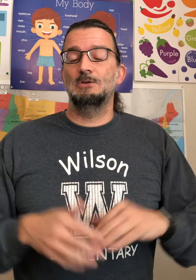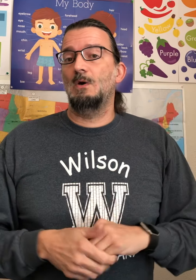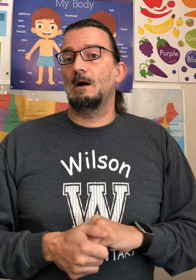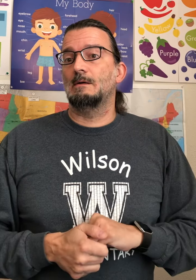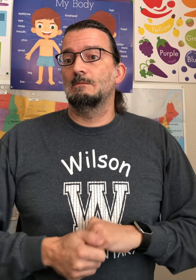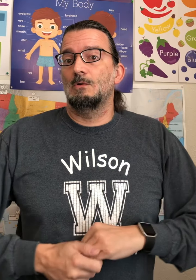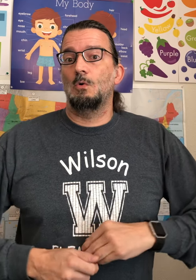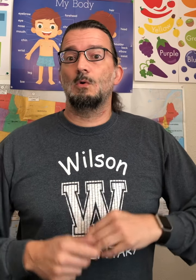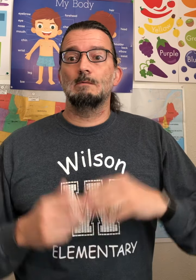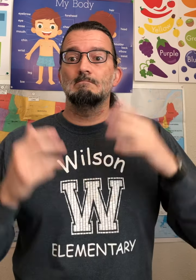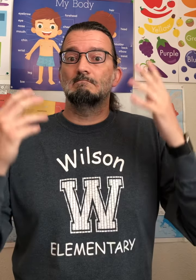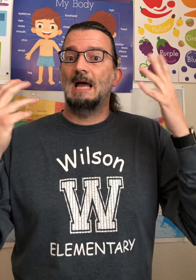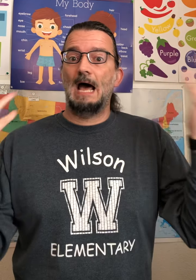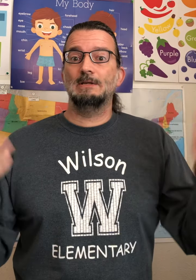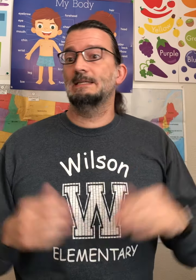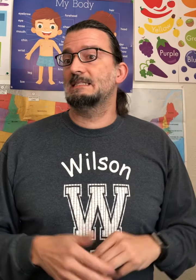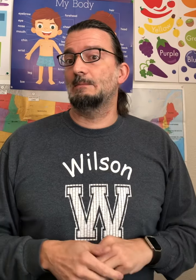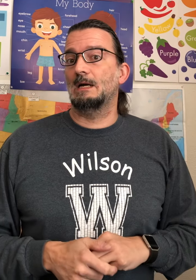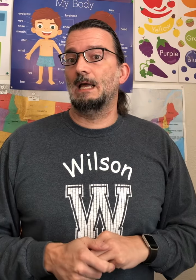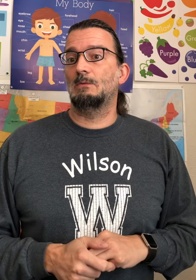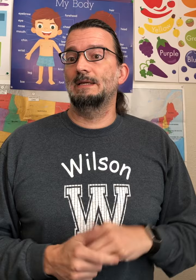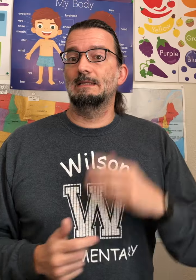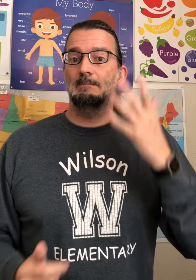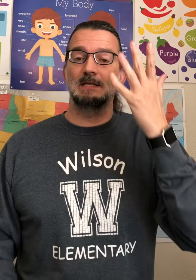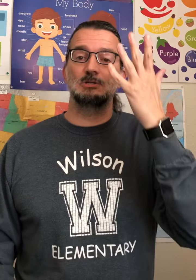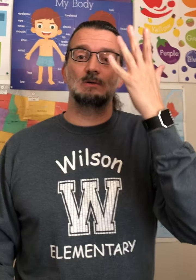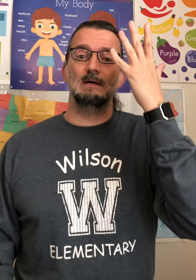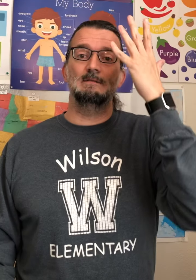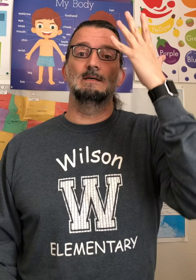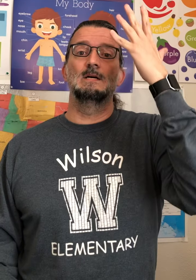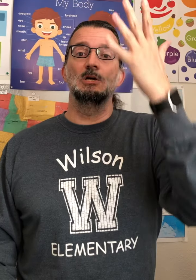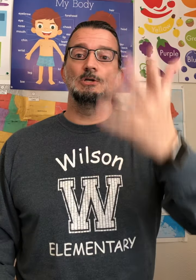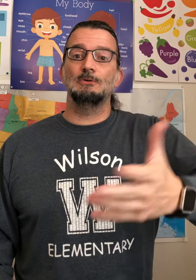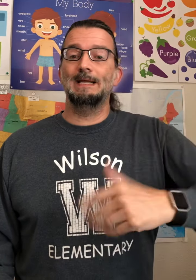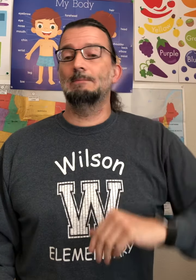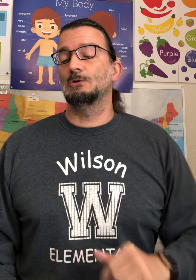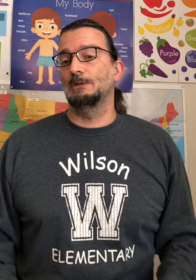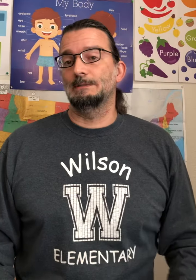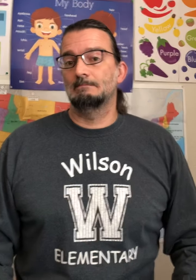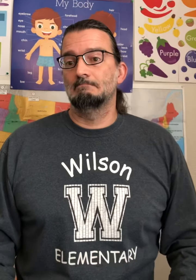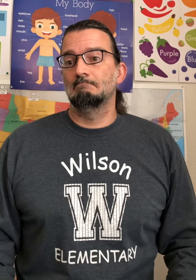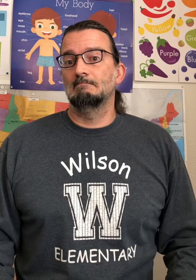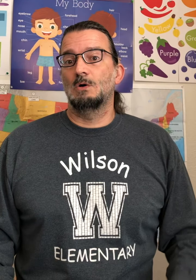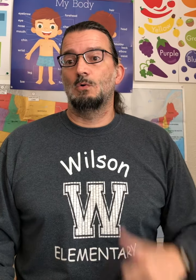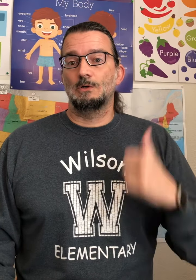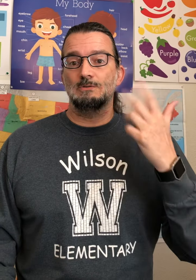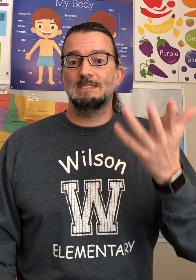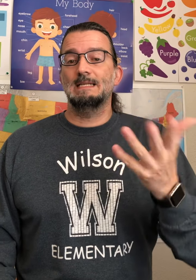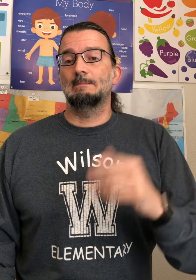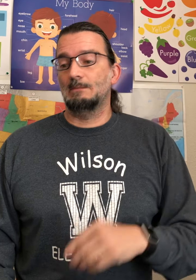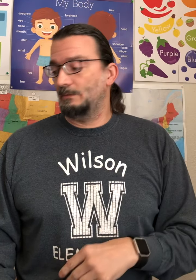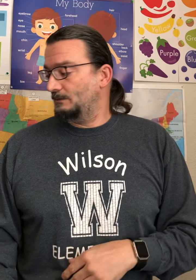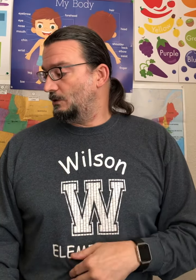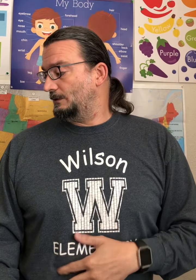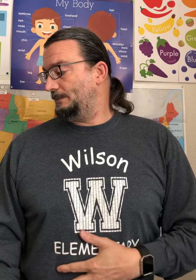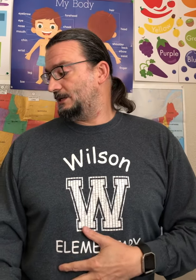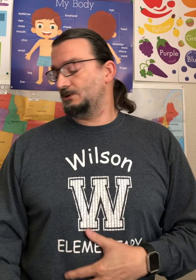are or how to get somewhere. Like we did a picture of your neighborhood or your city. Remember, we wrote a picture